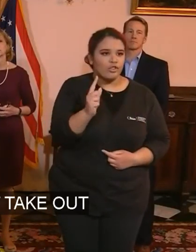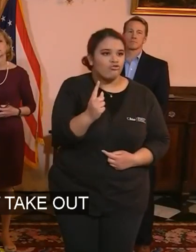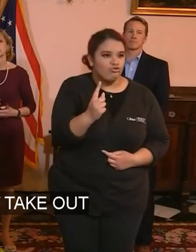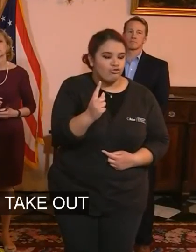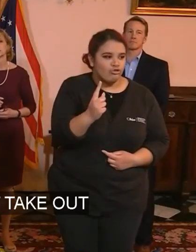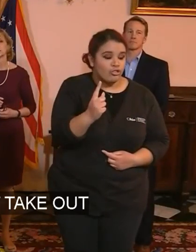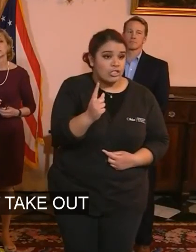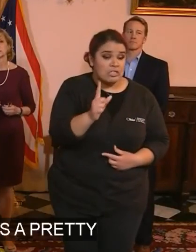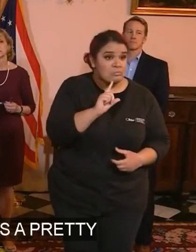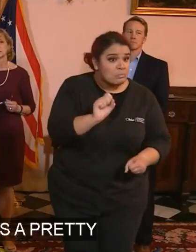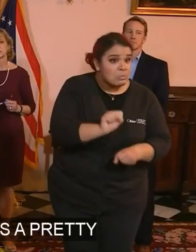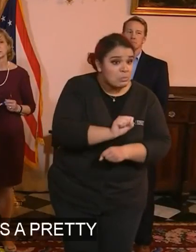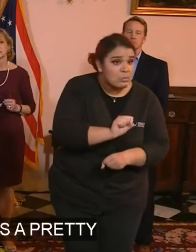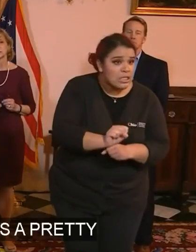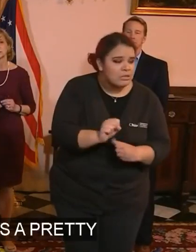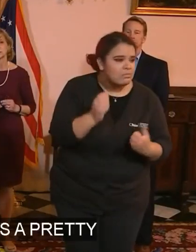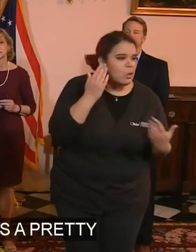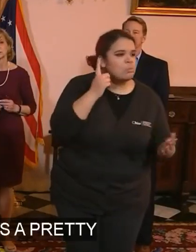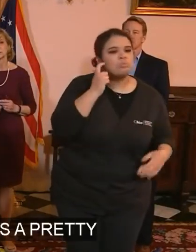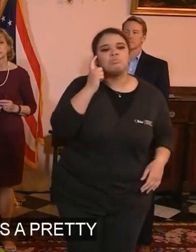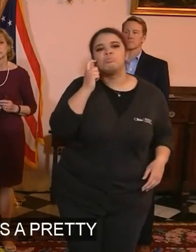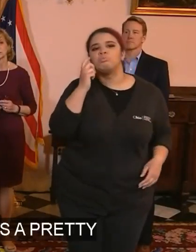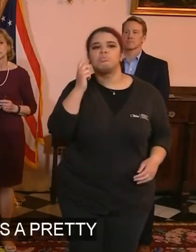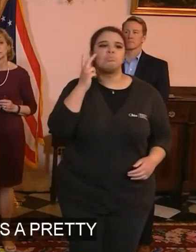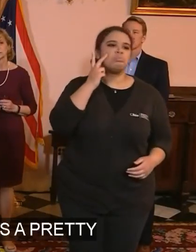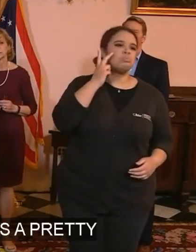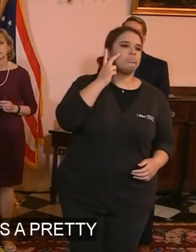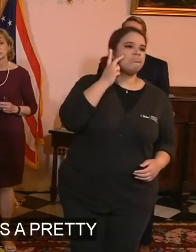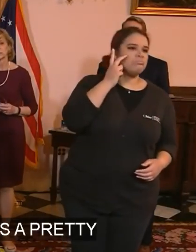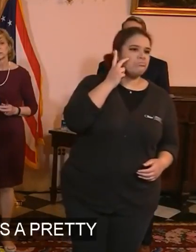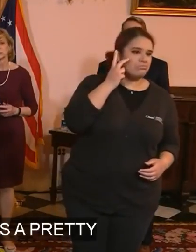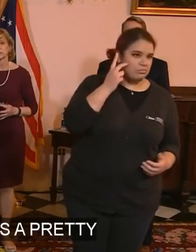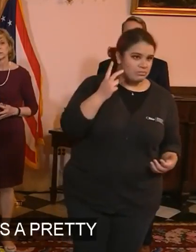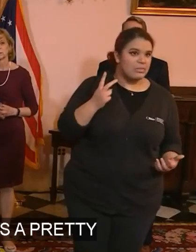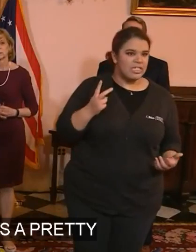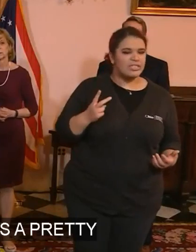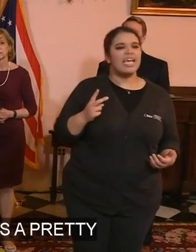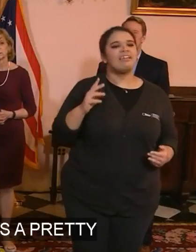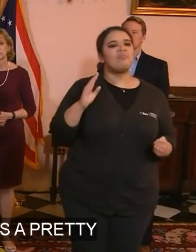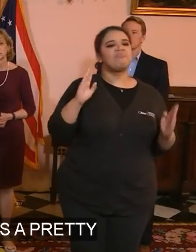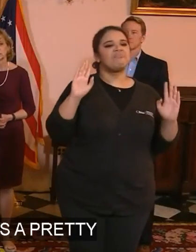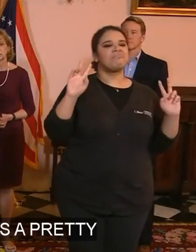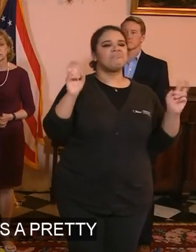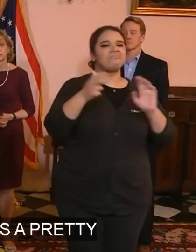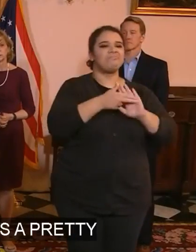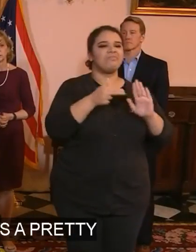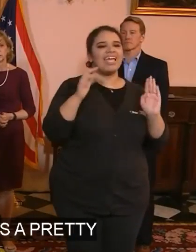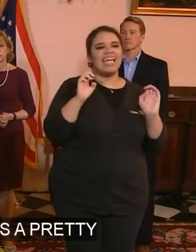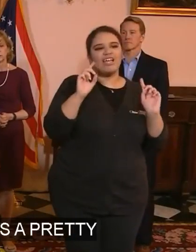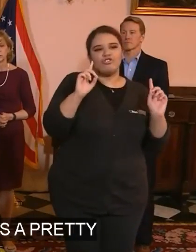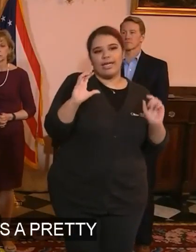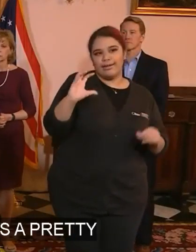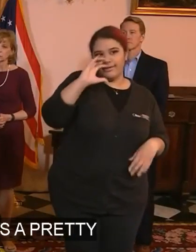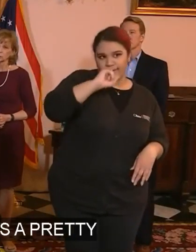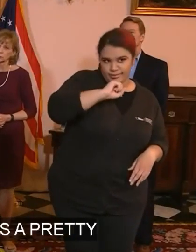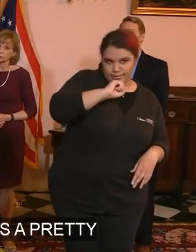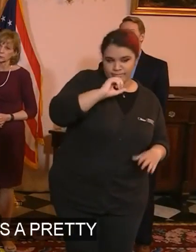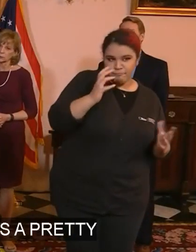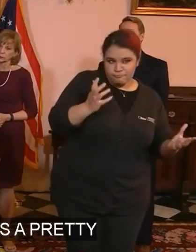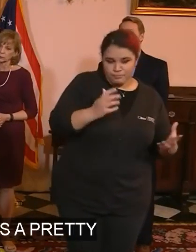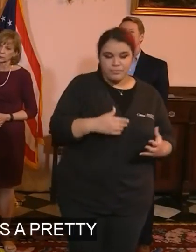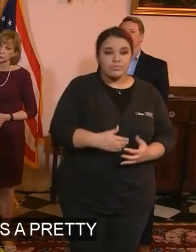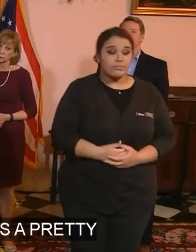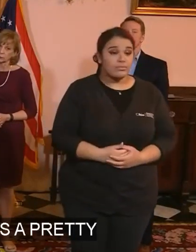pretty educated guess, and it may be off some. But if that is true, you can kind